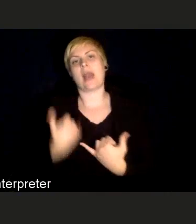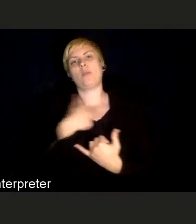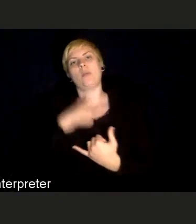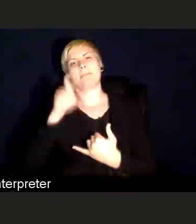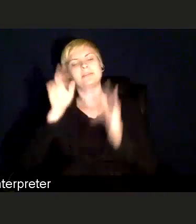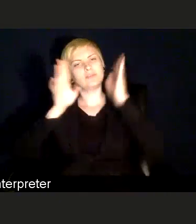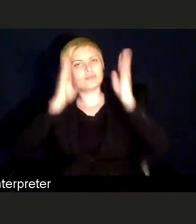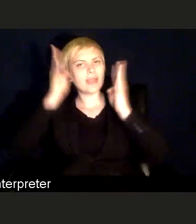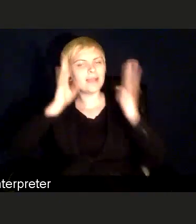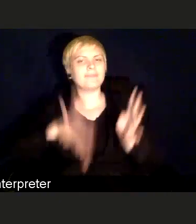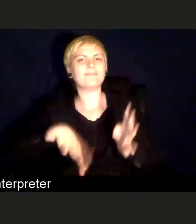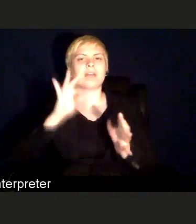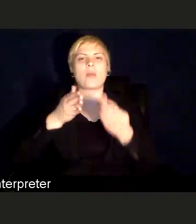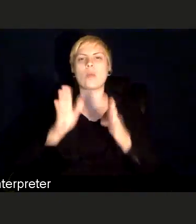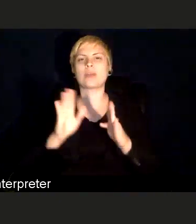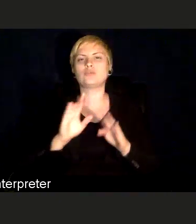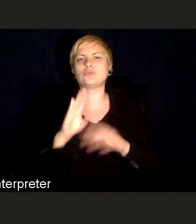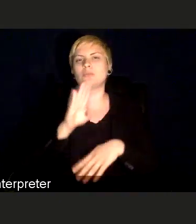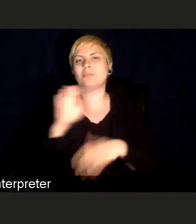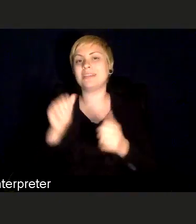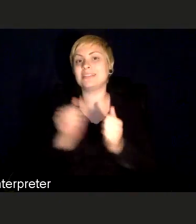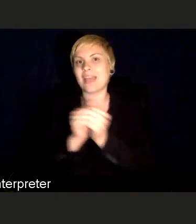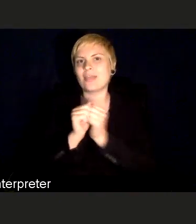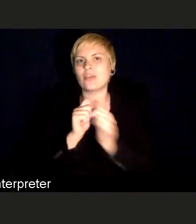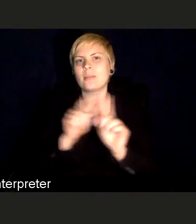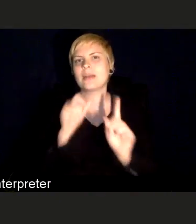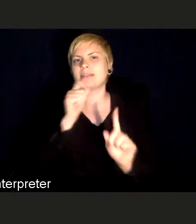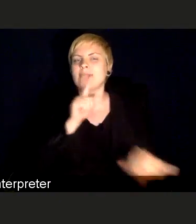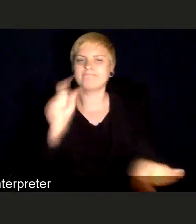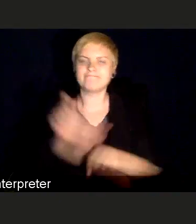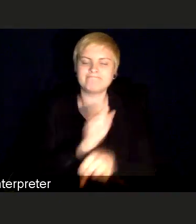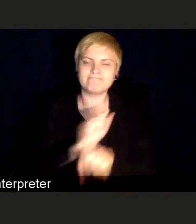find ways to be together, but not be together physically.